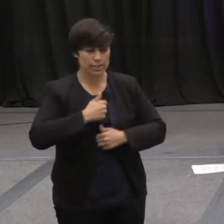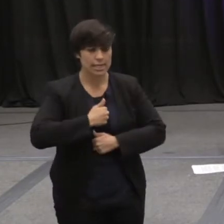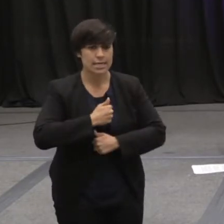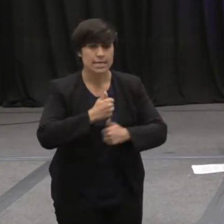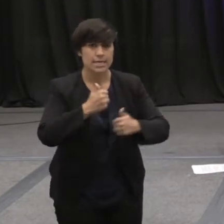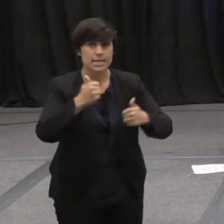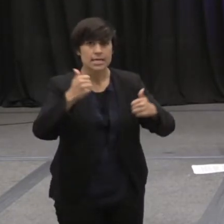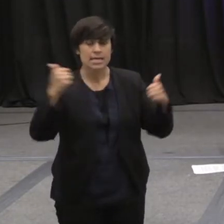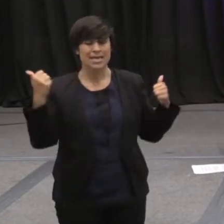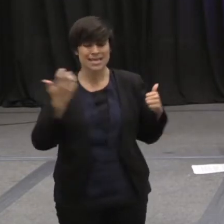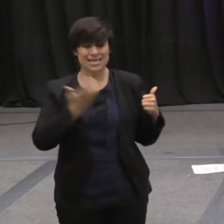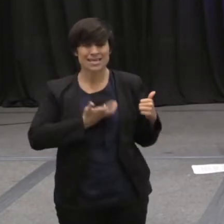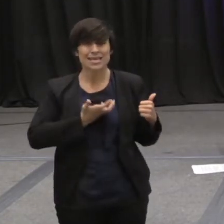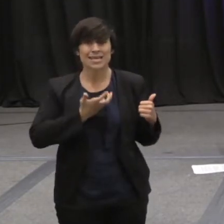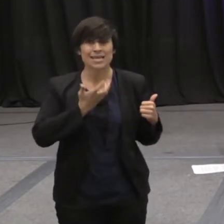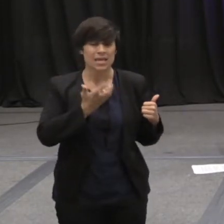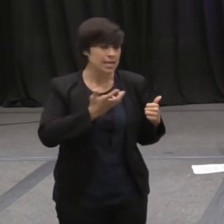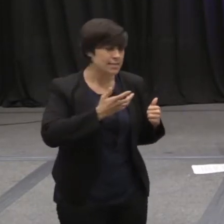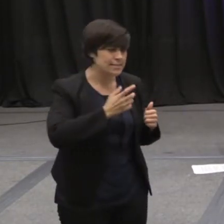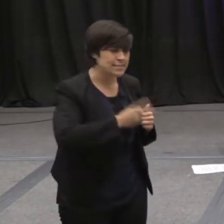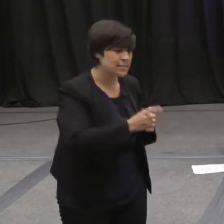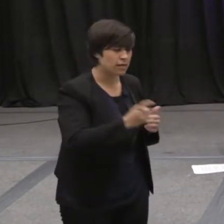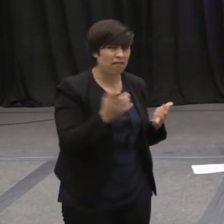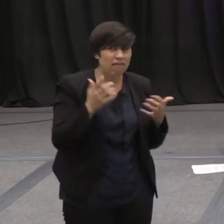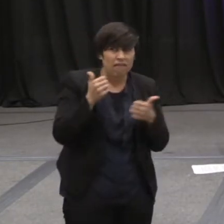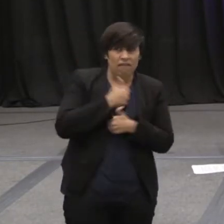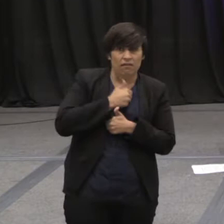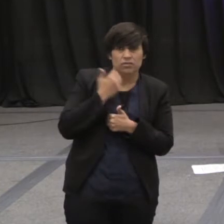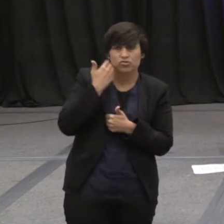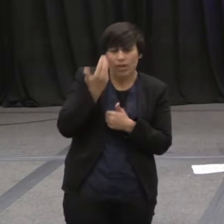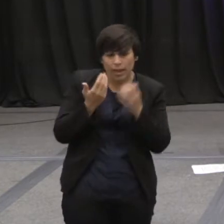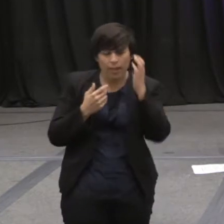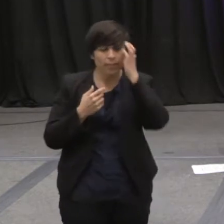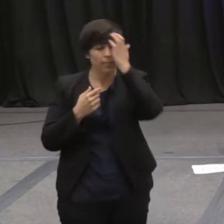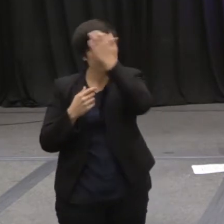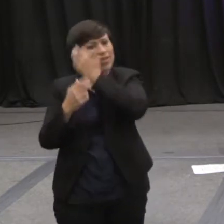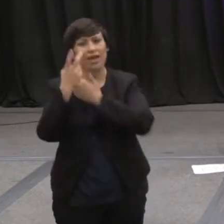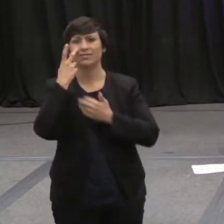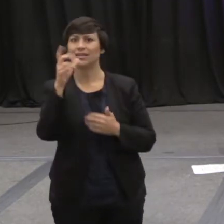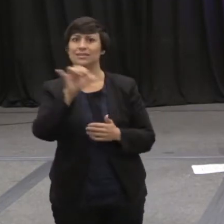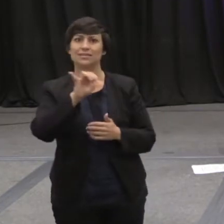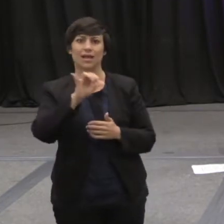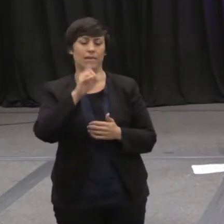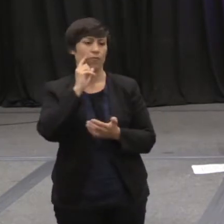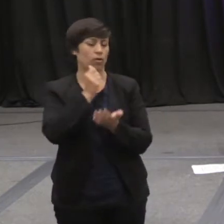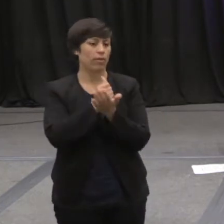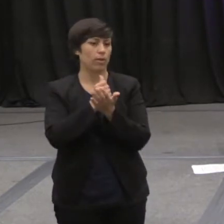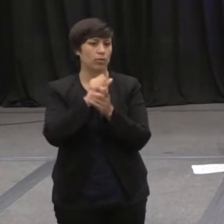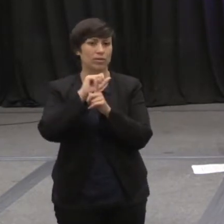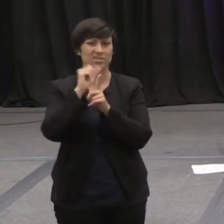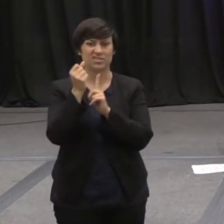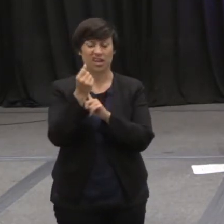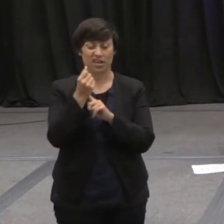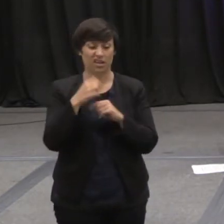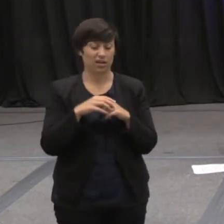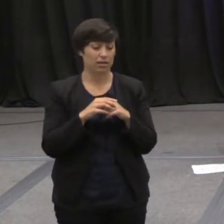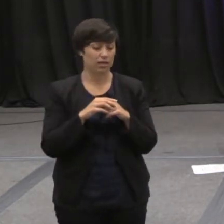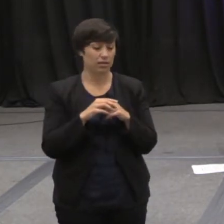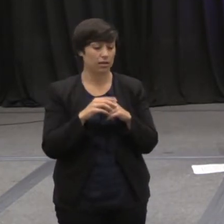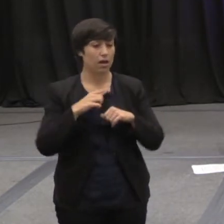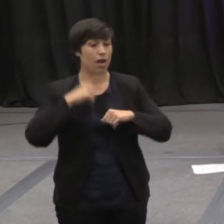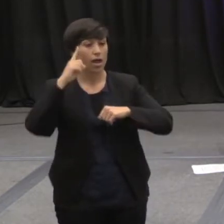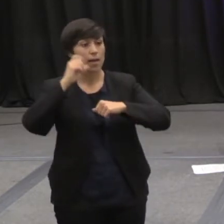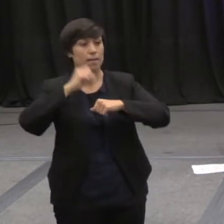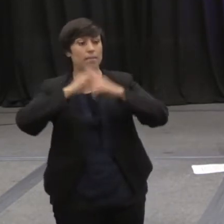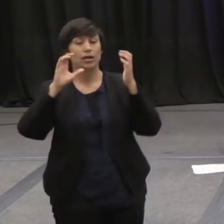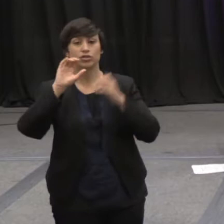witnessed it and personally experienced it go really bad in a therapeutic setting. And I can only imagine what happens with sex workers